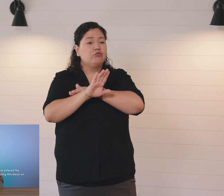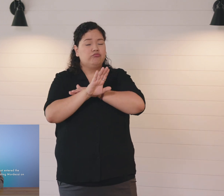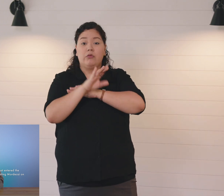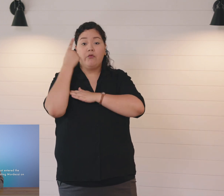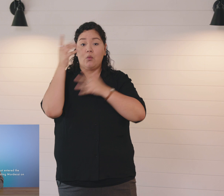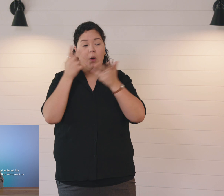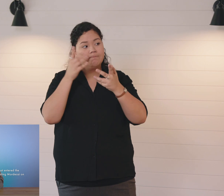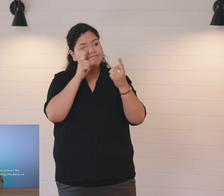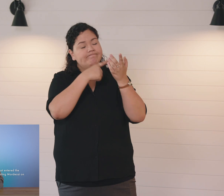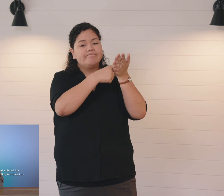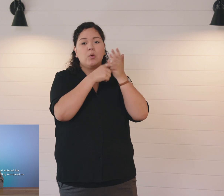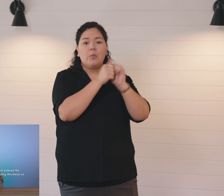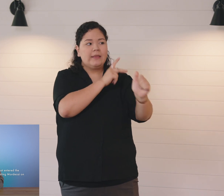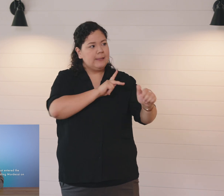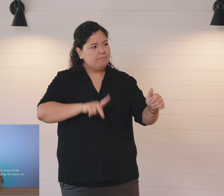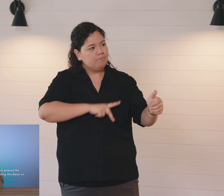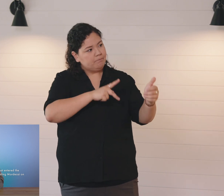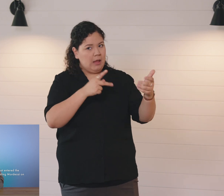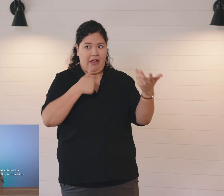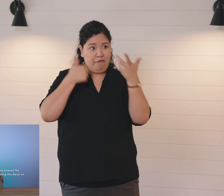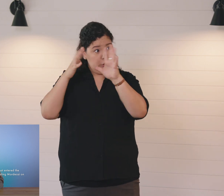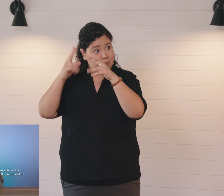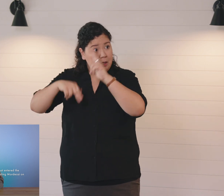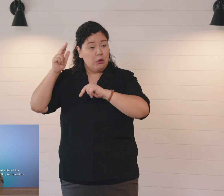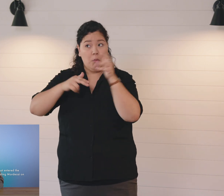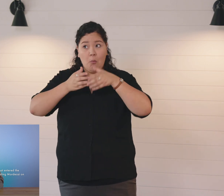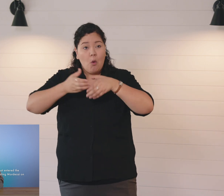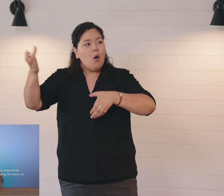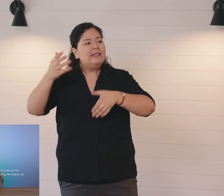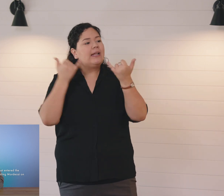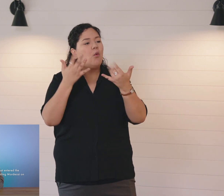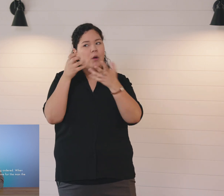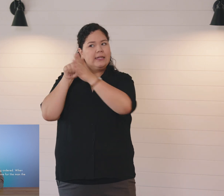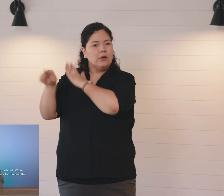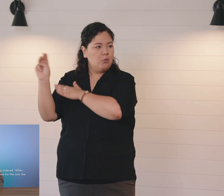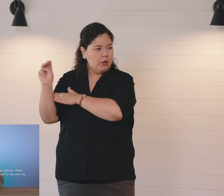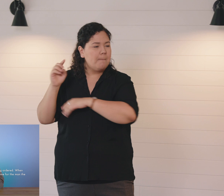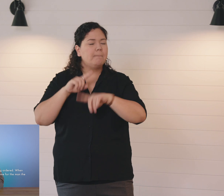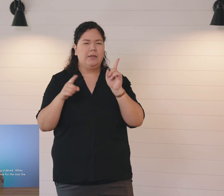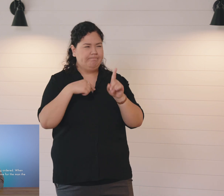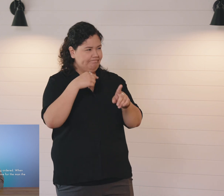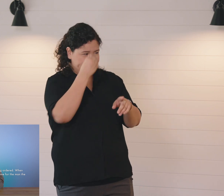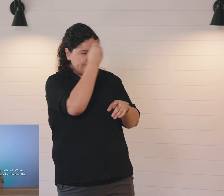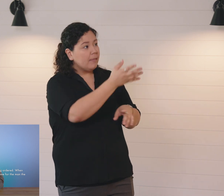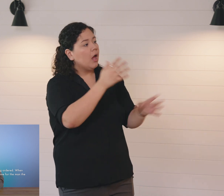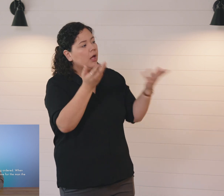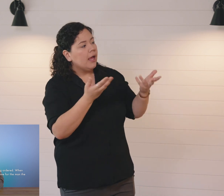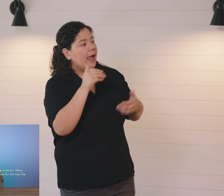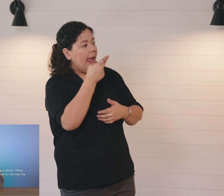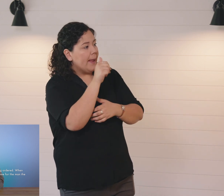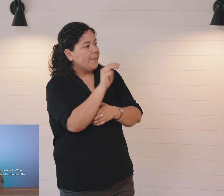speak to the king about impaling Mordecai on the pole he had just set up for him. His attendants answered, "Wilt Haman, standing in the